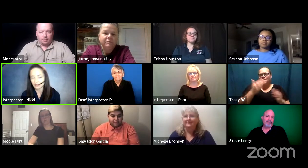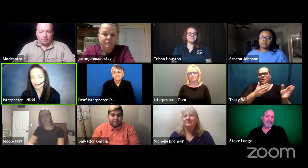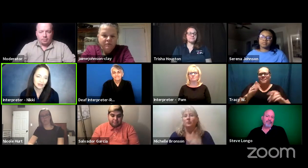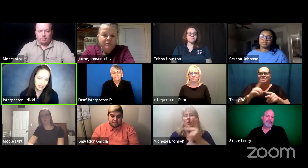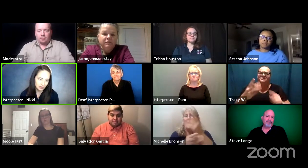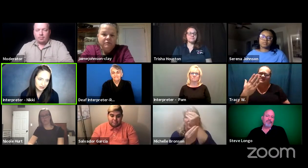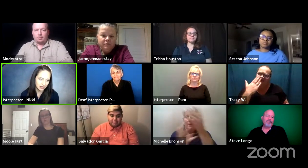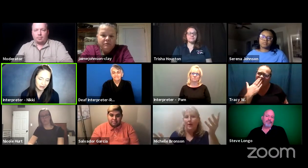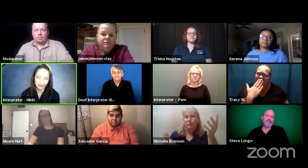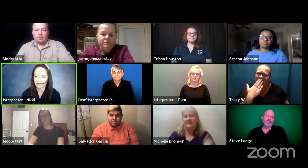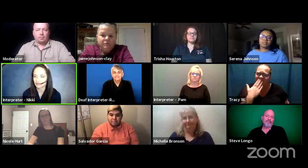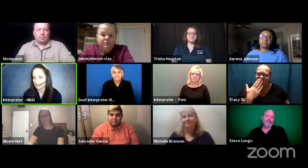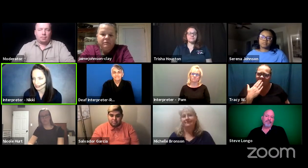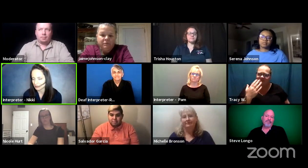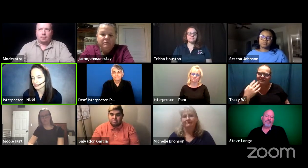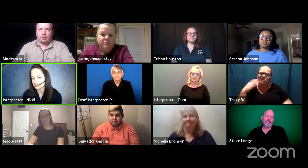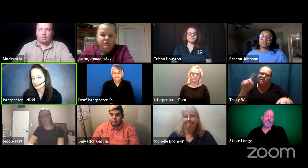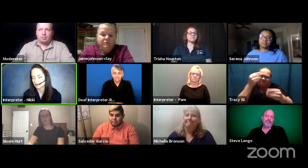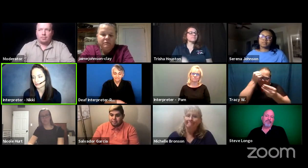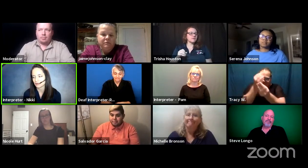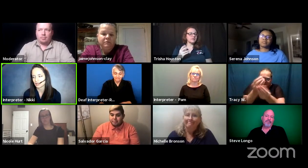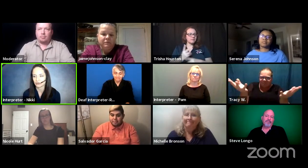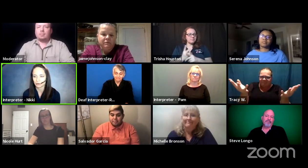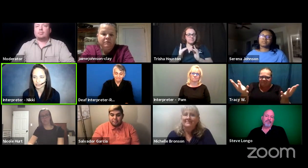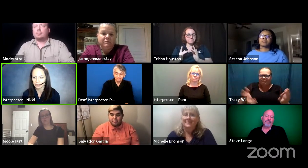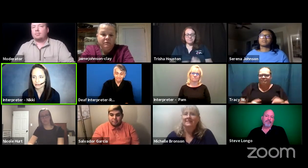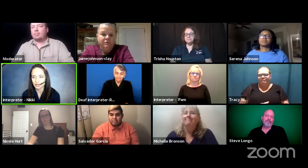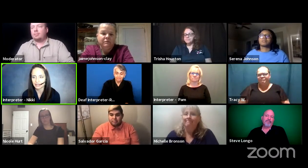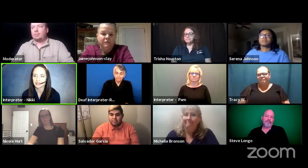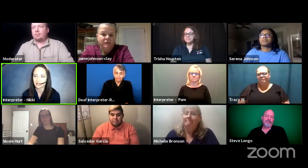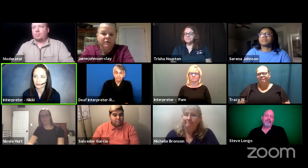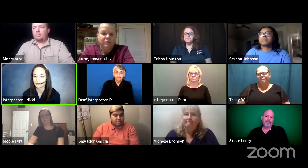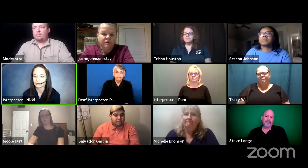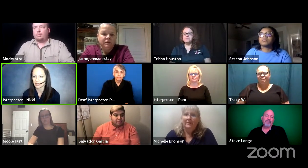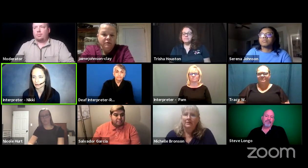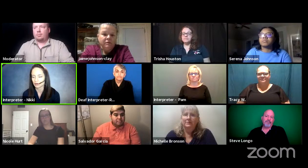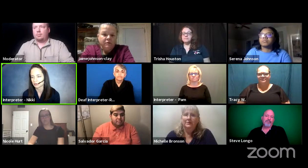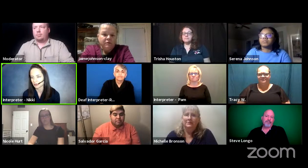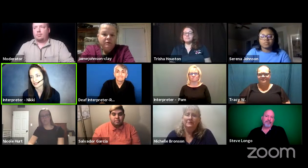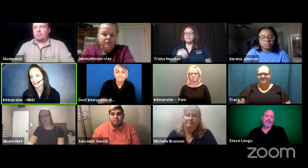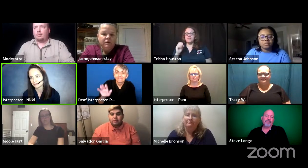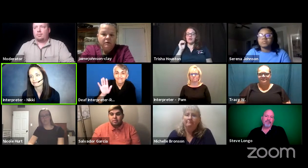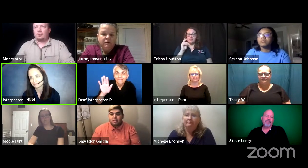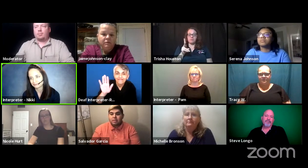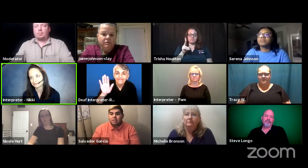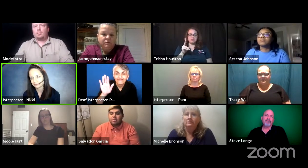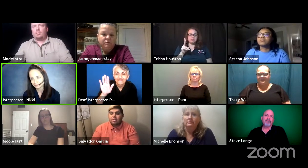But thank you, Sally. We'll definitely keep that information in mind and I will keep everyone posted.